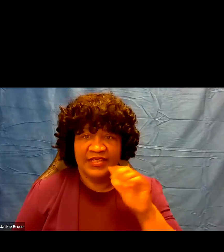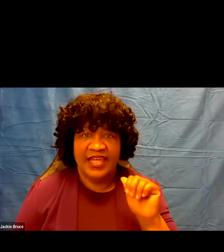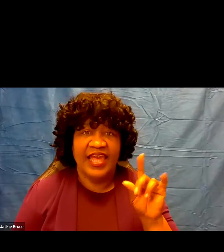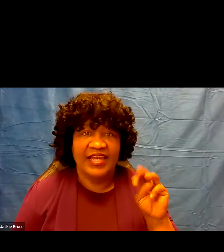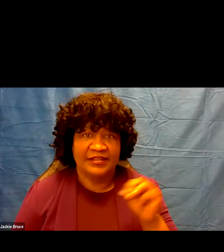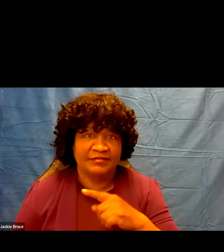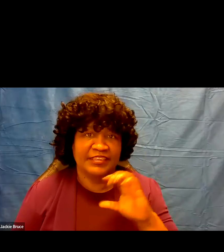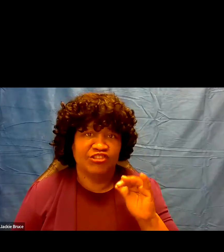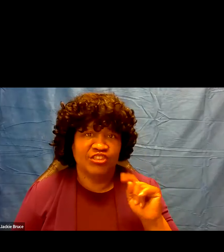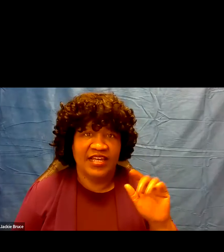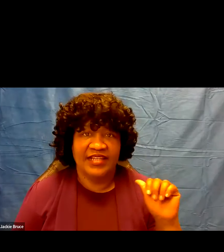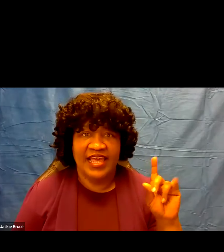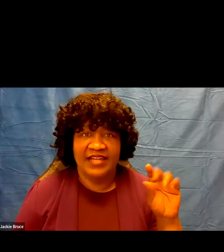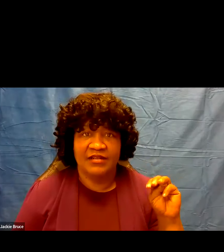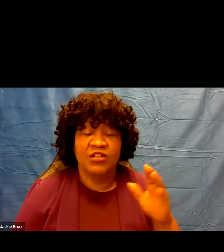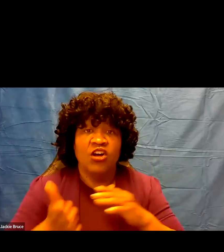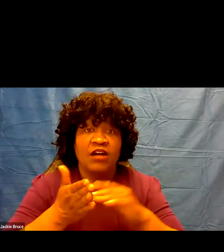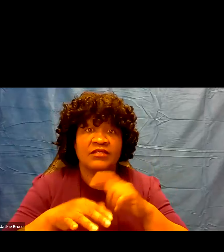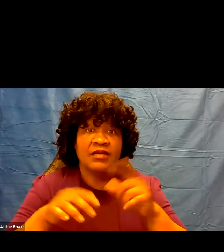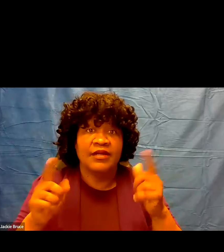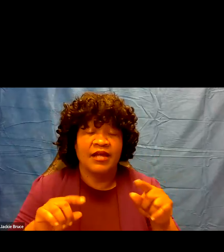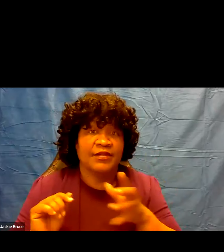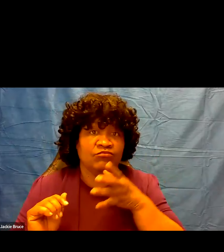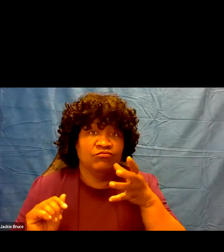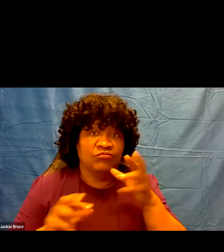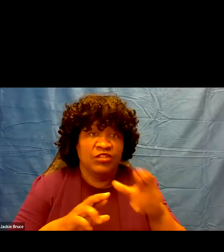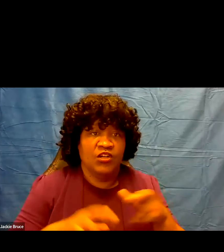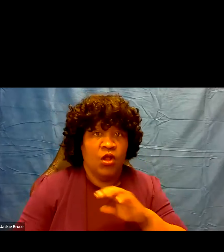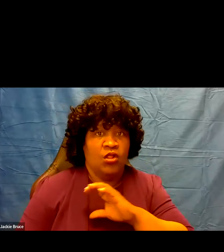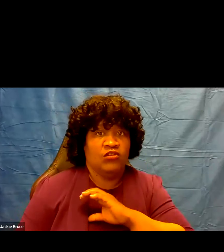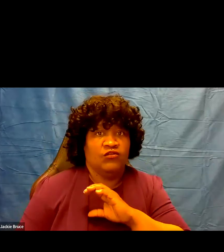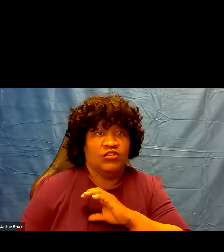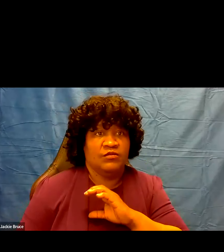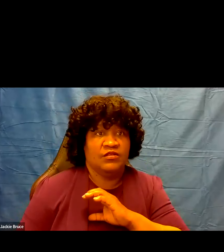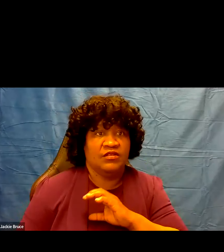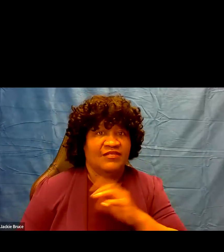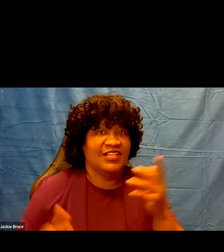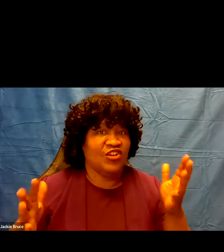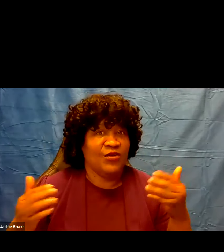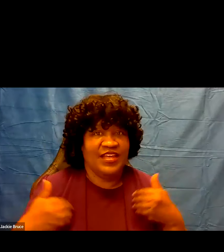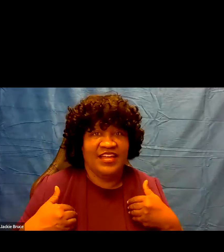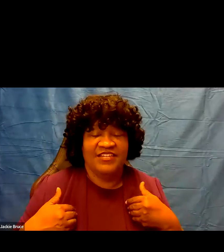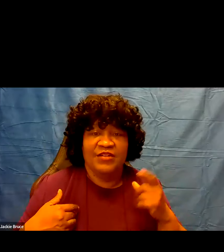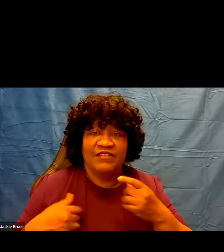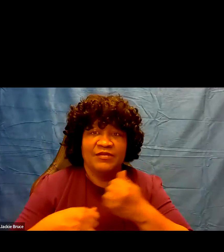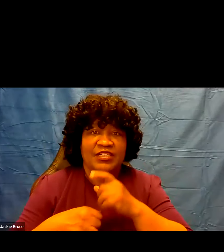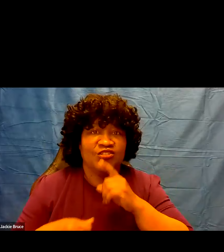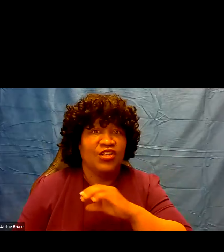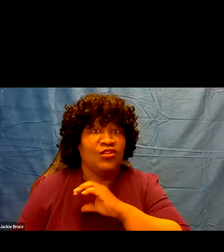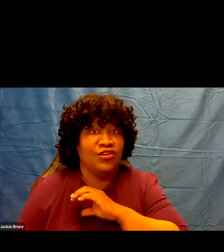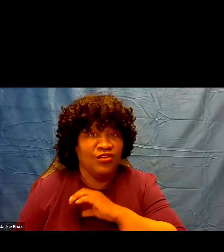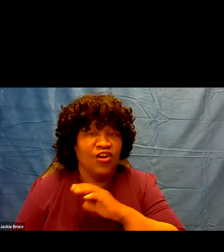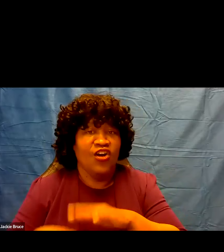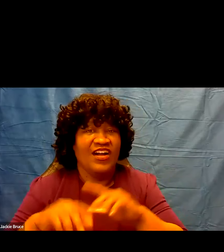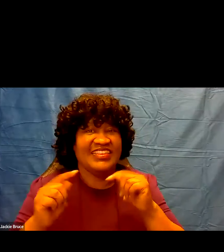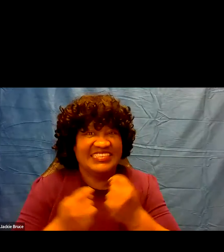Adam, there are oftentimes in rural areas where law enforcement is all that's available, and we need to make sure that law enforcement is on the